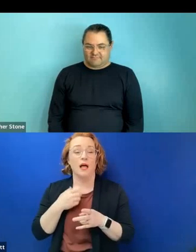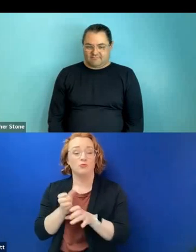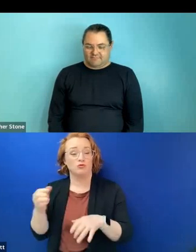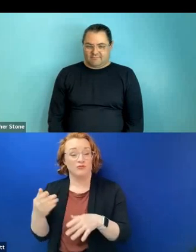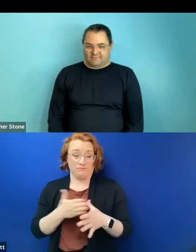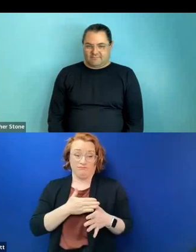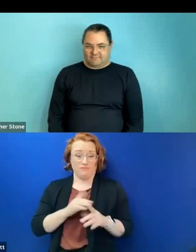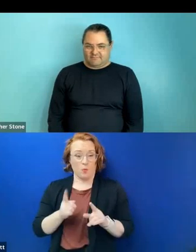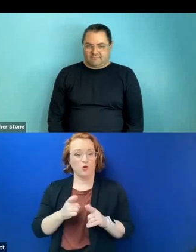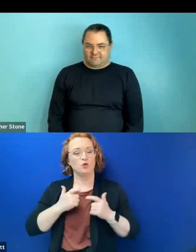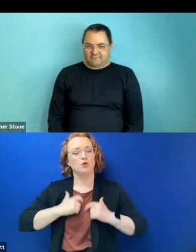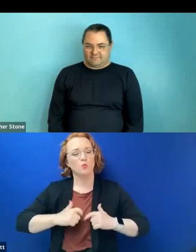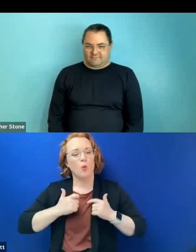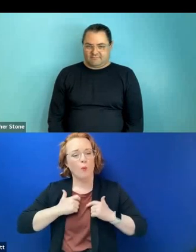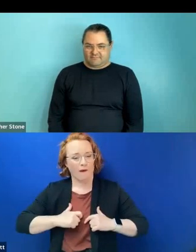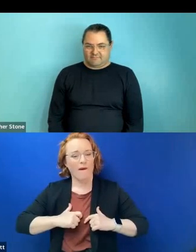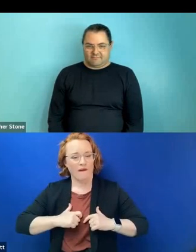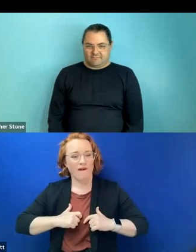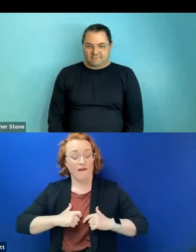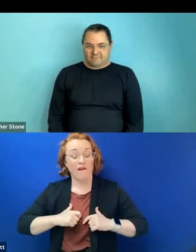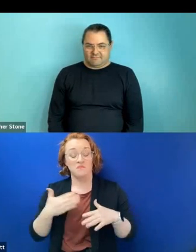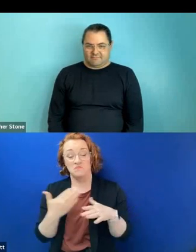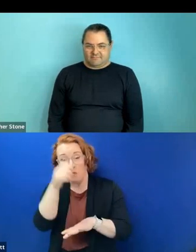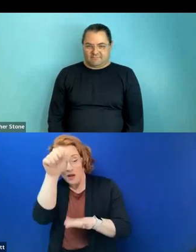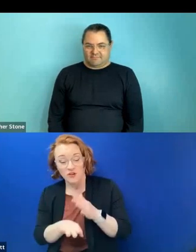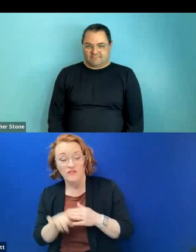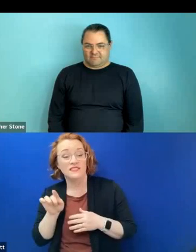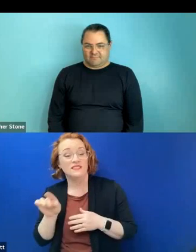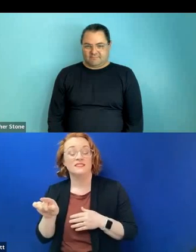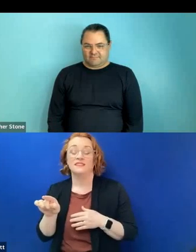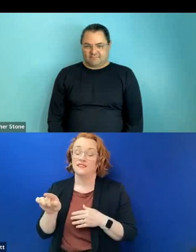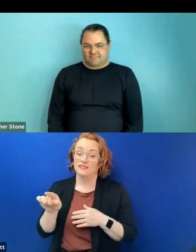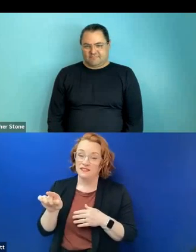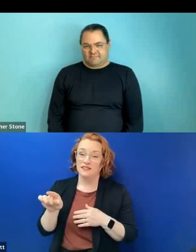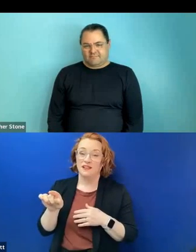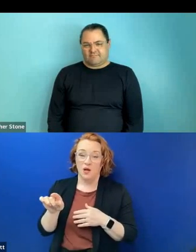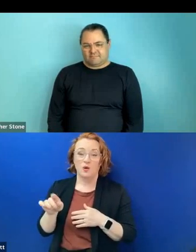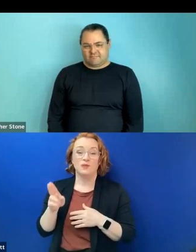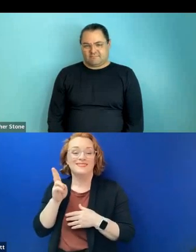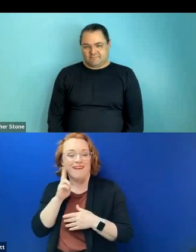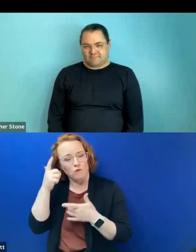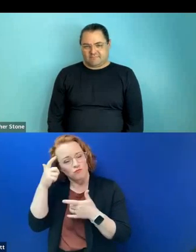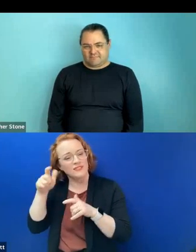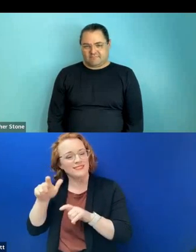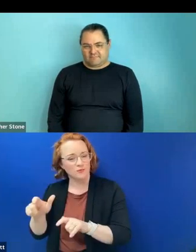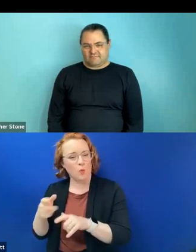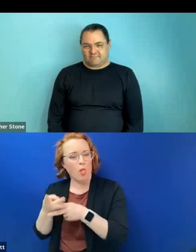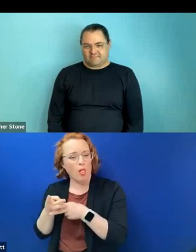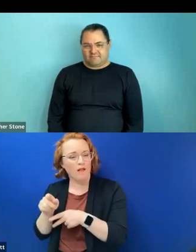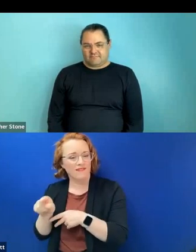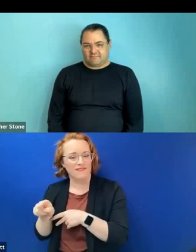first, and I did work experience in a deaf residential home. So